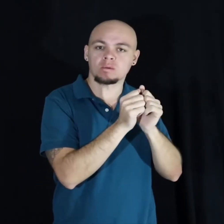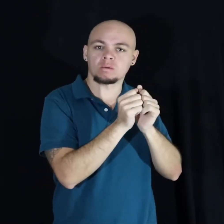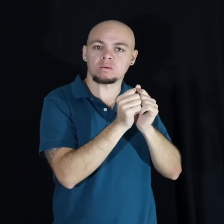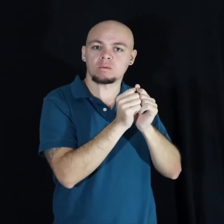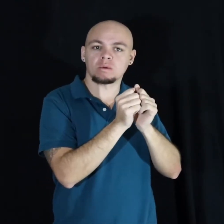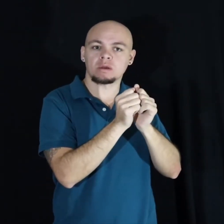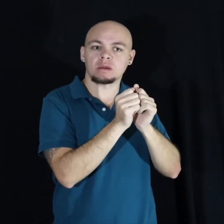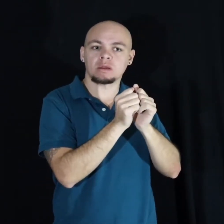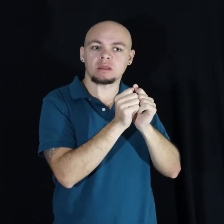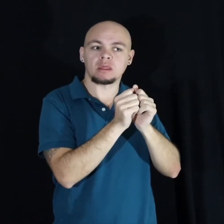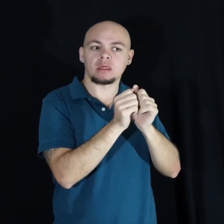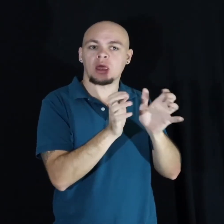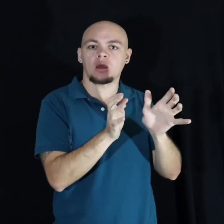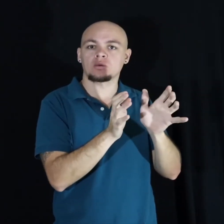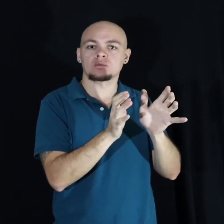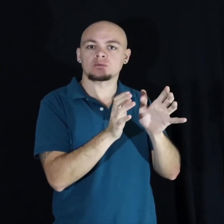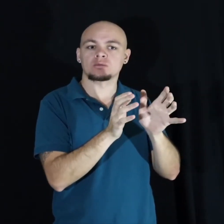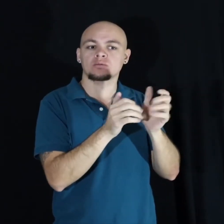intent to deceive,